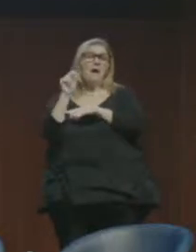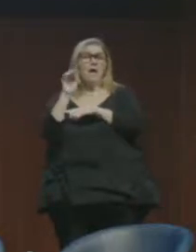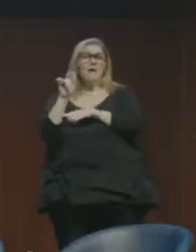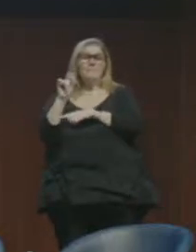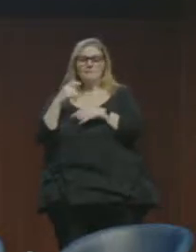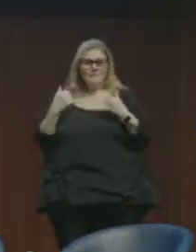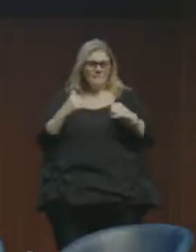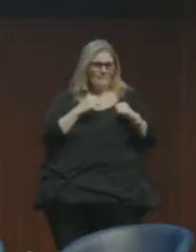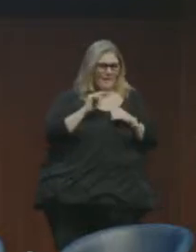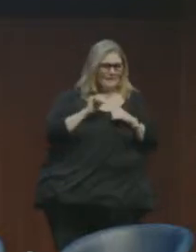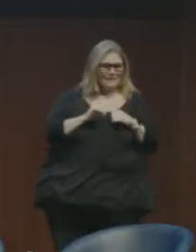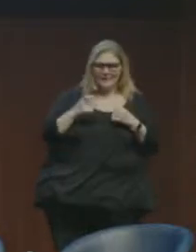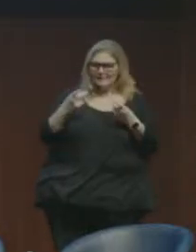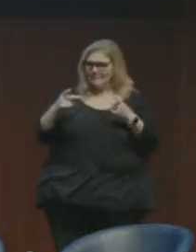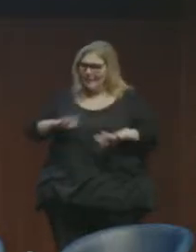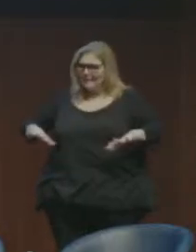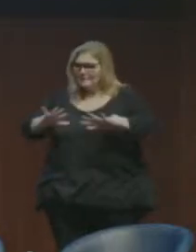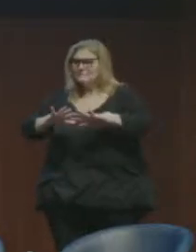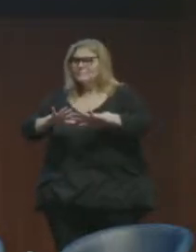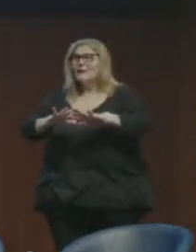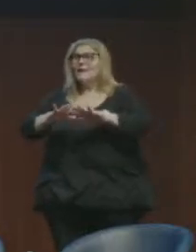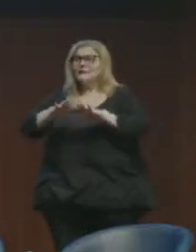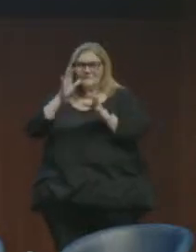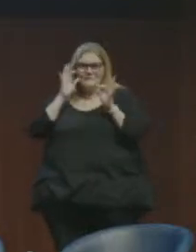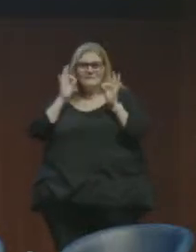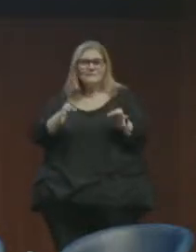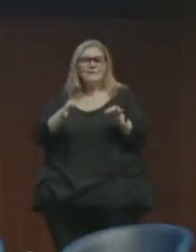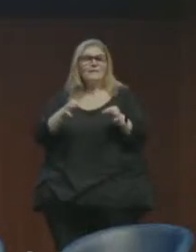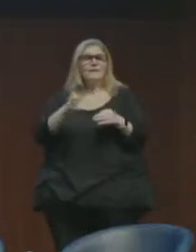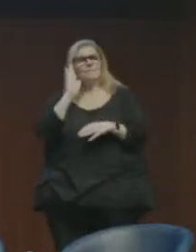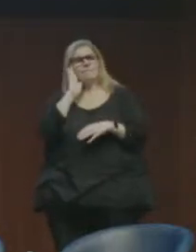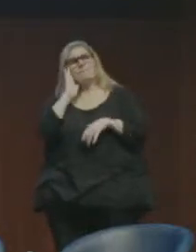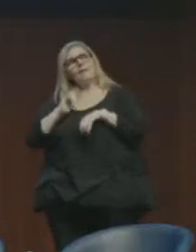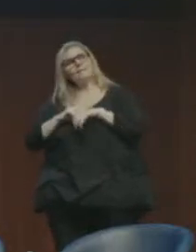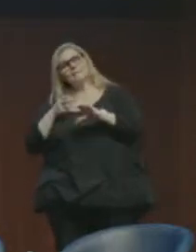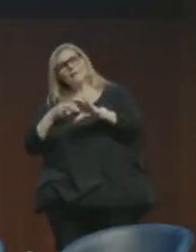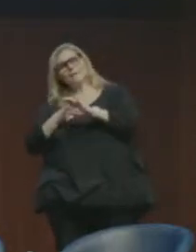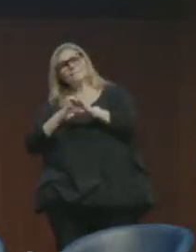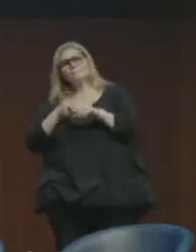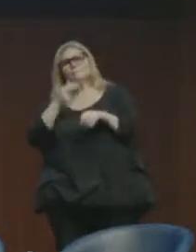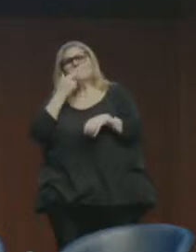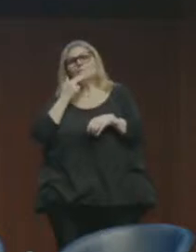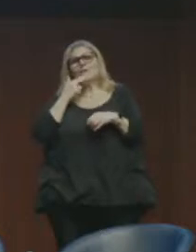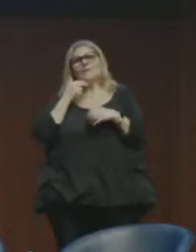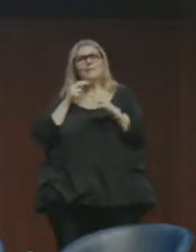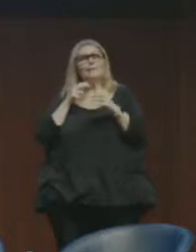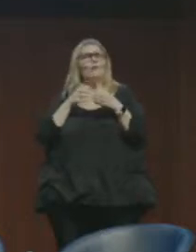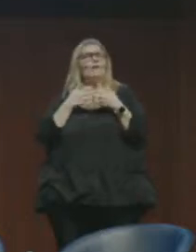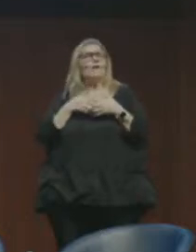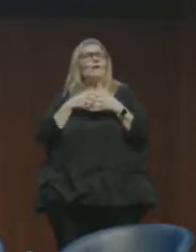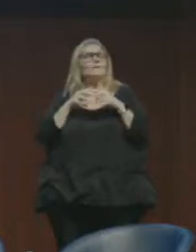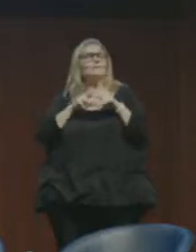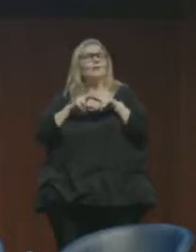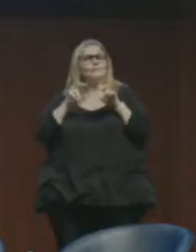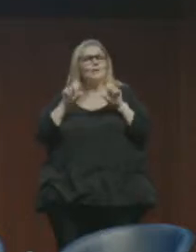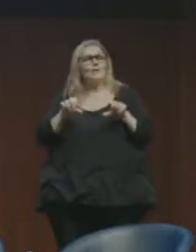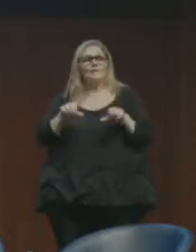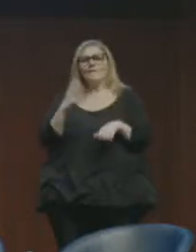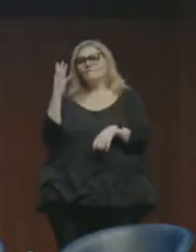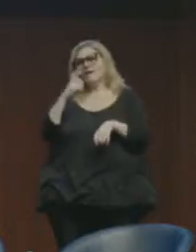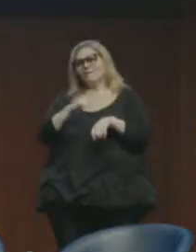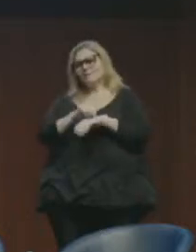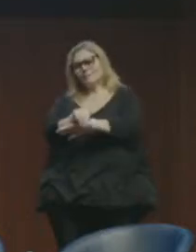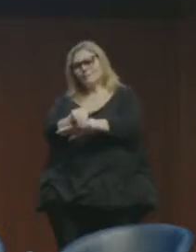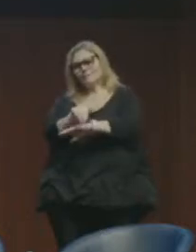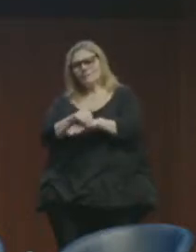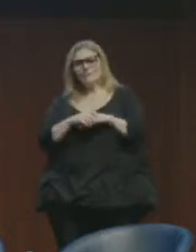dates, play space and fate. Bedtime, little engine that could, 5 times tonight.